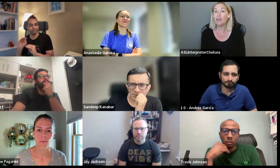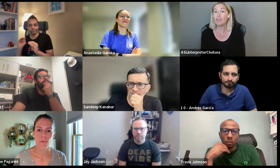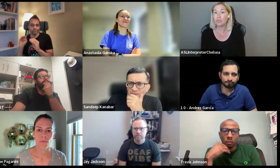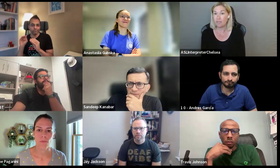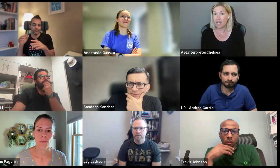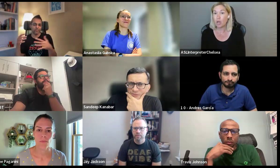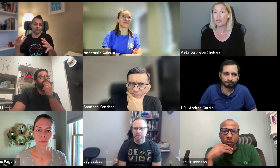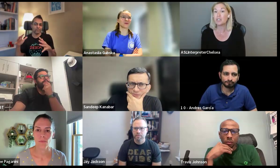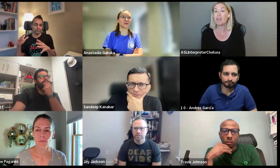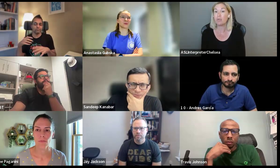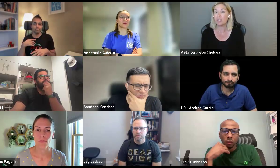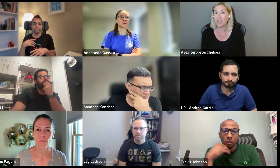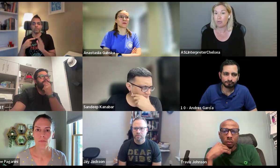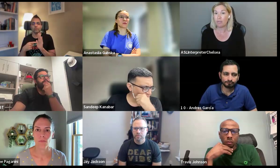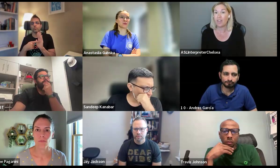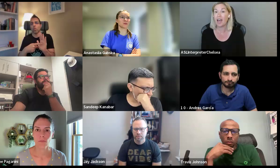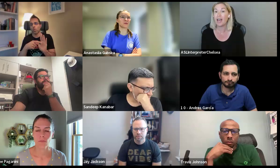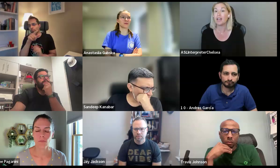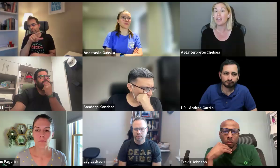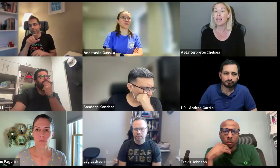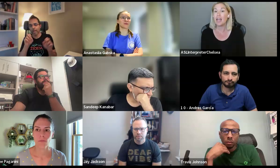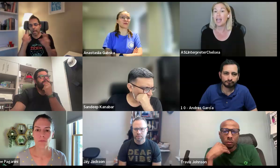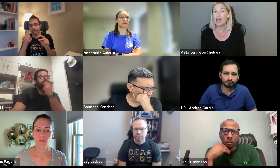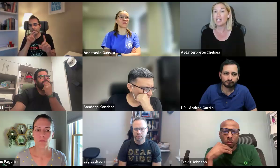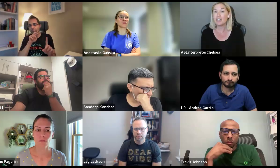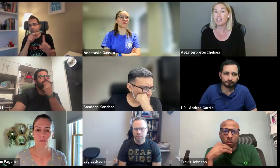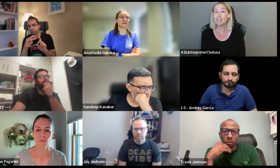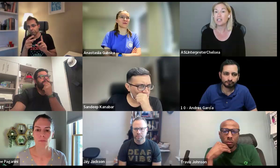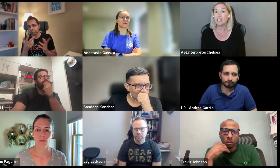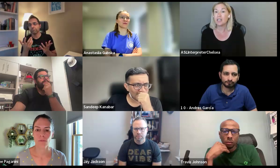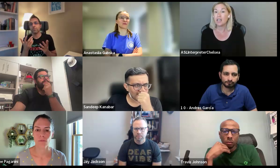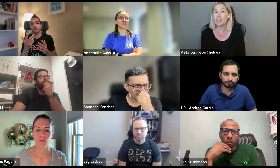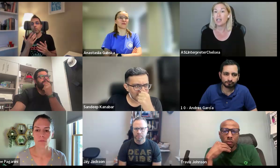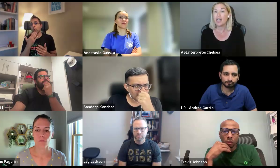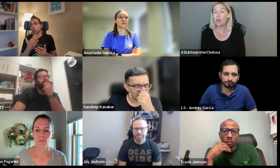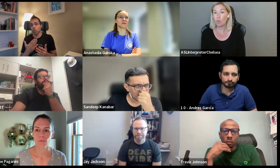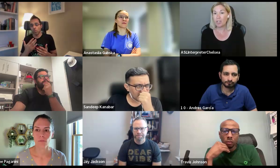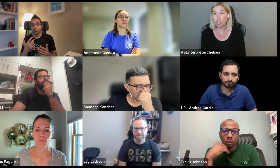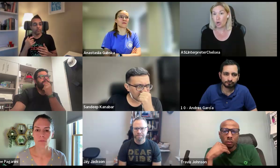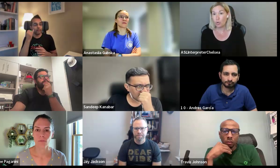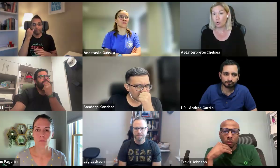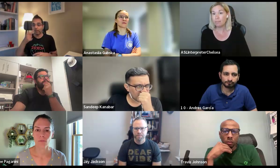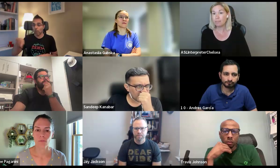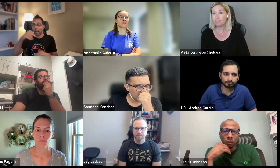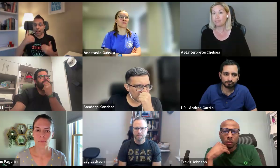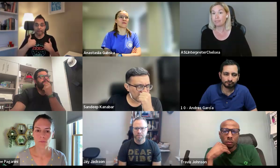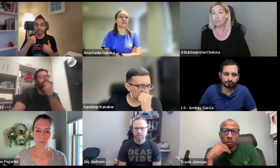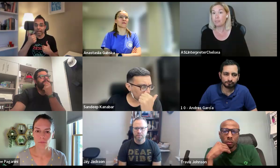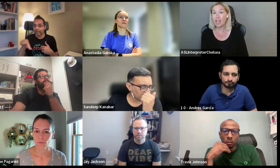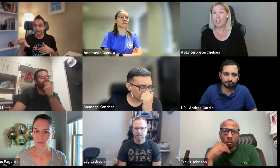KubeCon. There's a video that's being put together for that, and it will be shown.